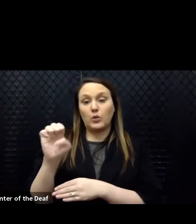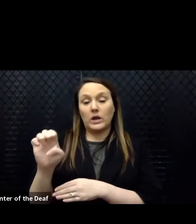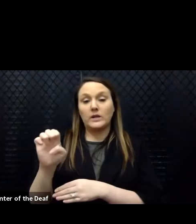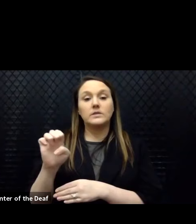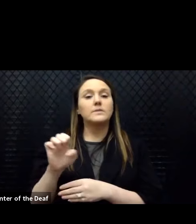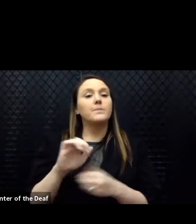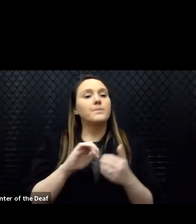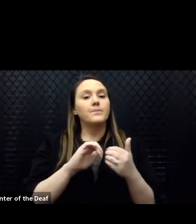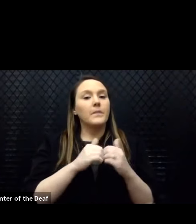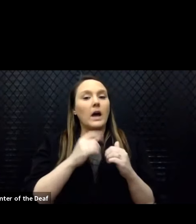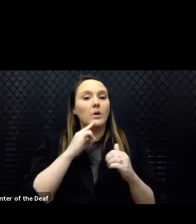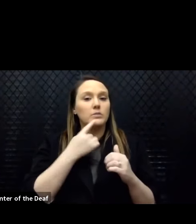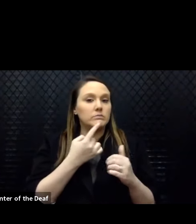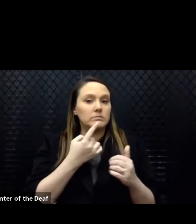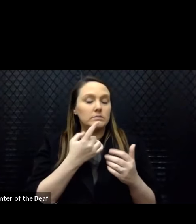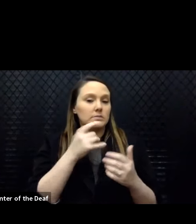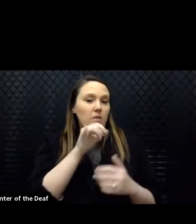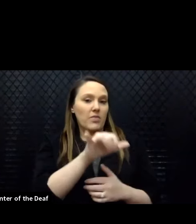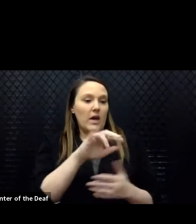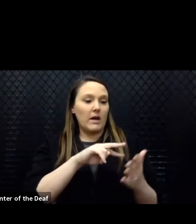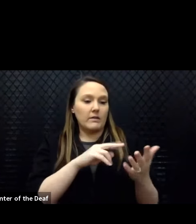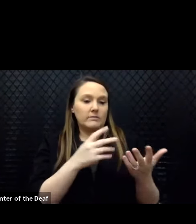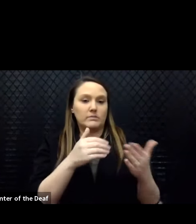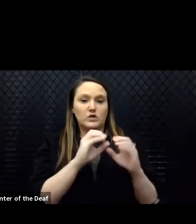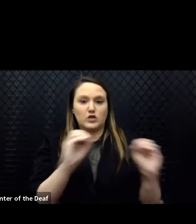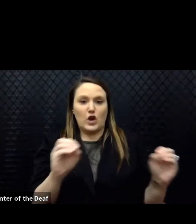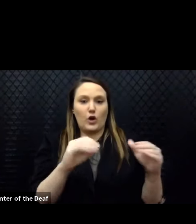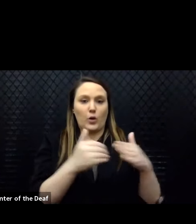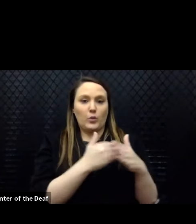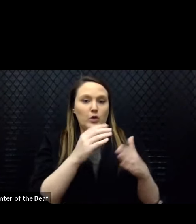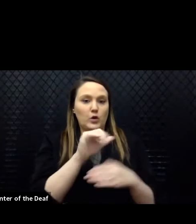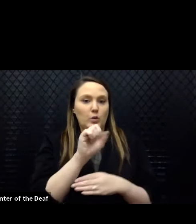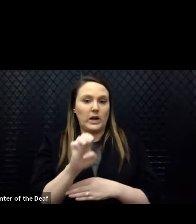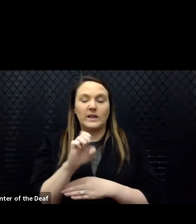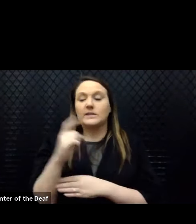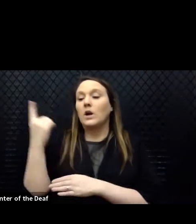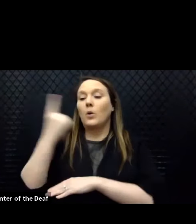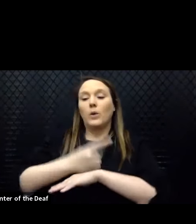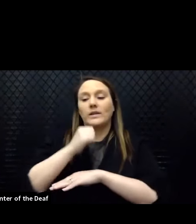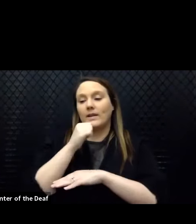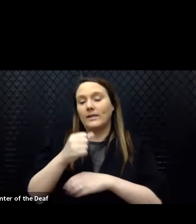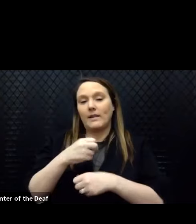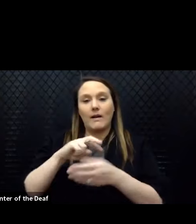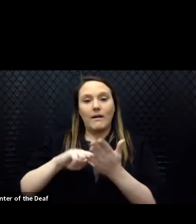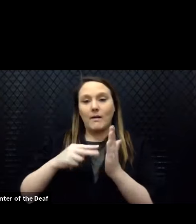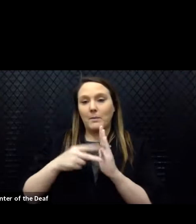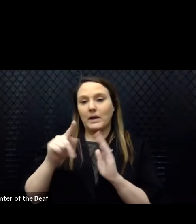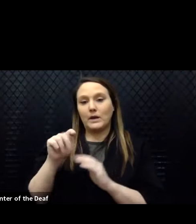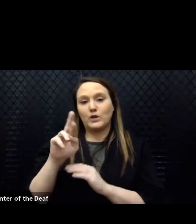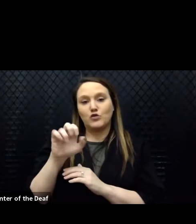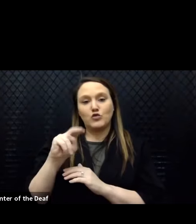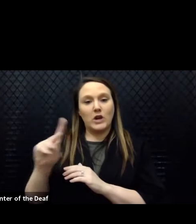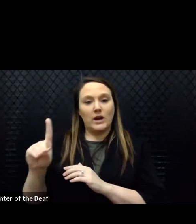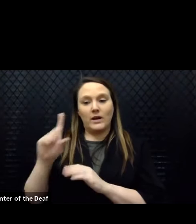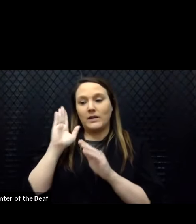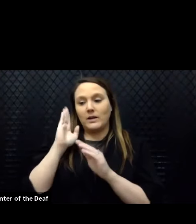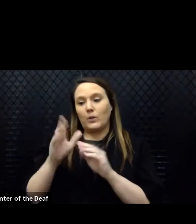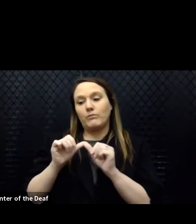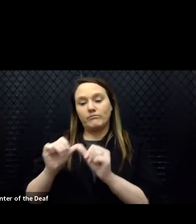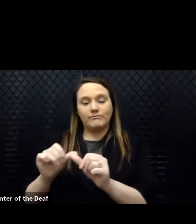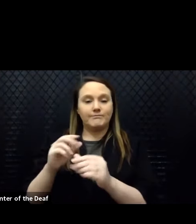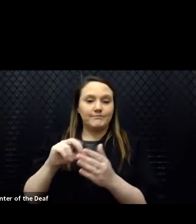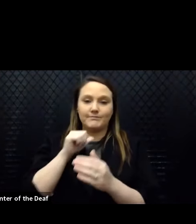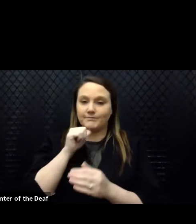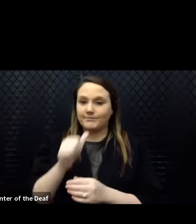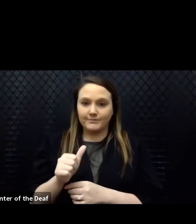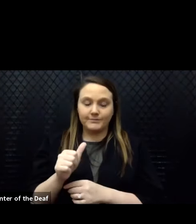that there aren't any new cases? Again, one day doesn't make a trend. So it's encouraging, but there's